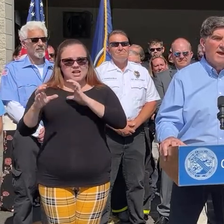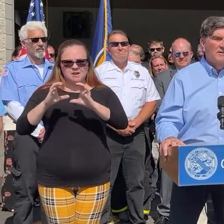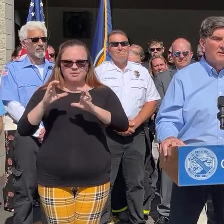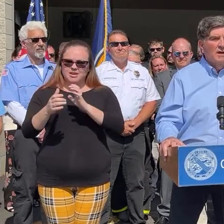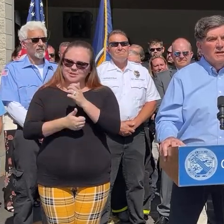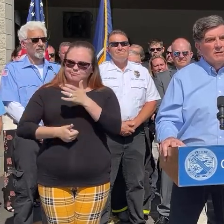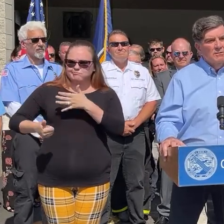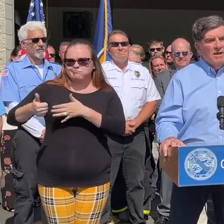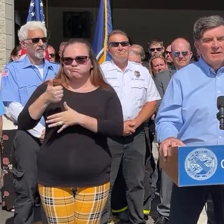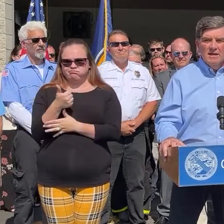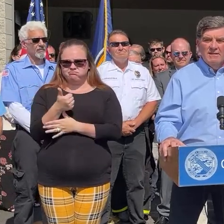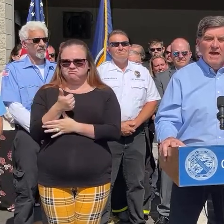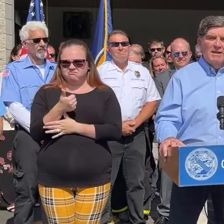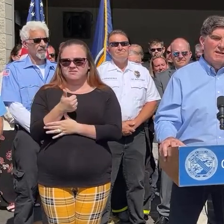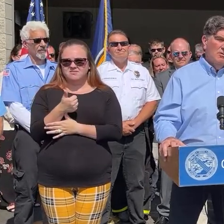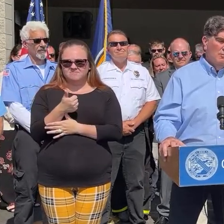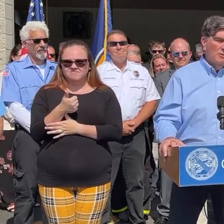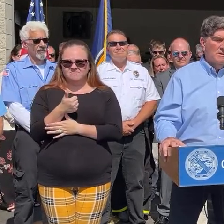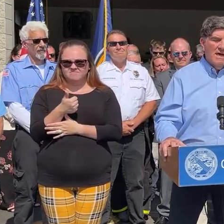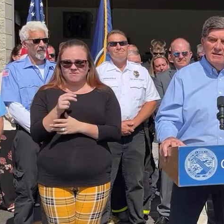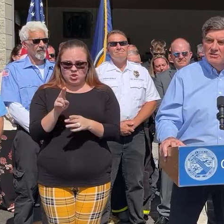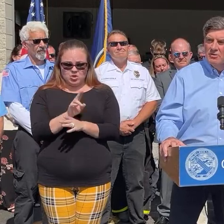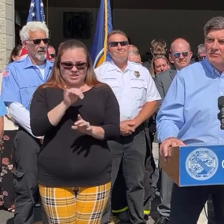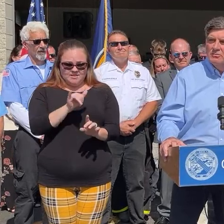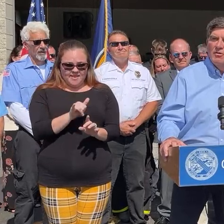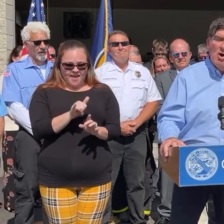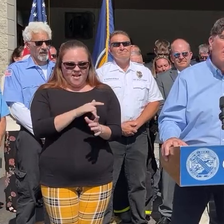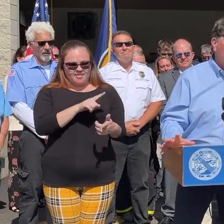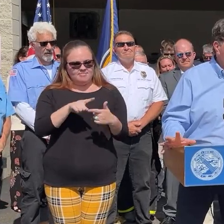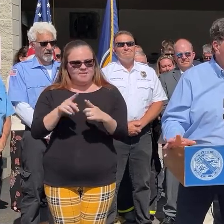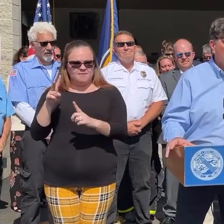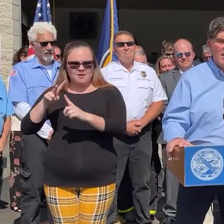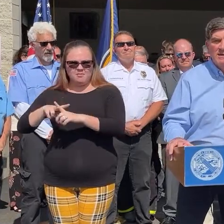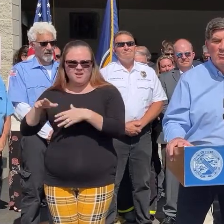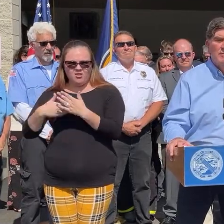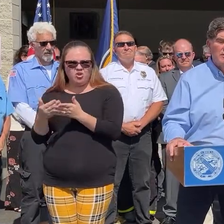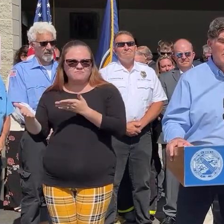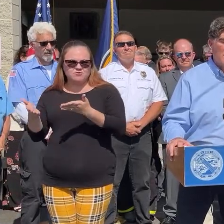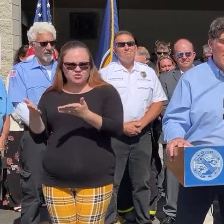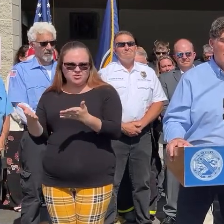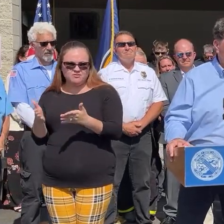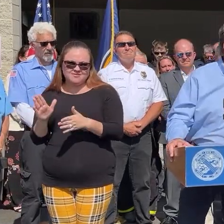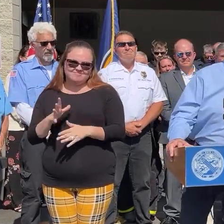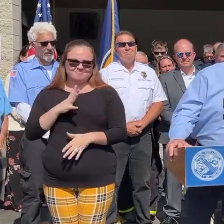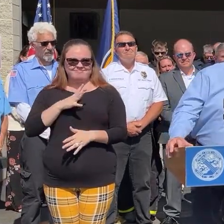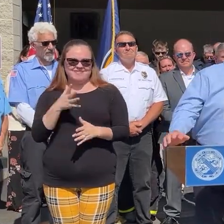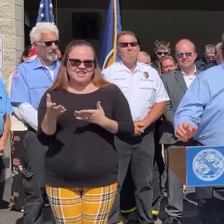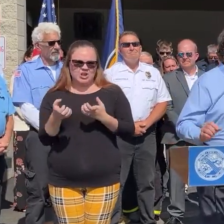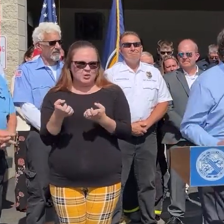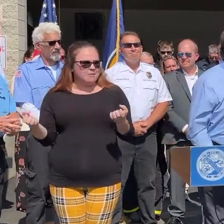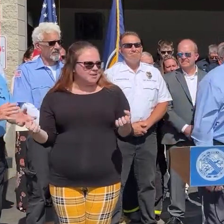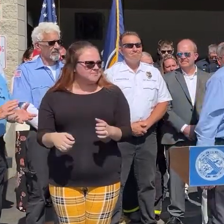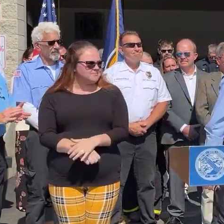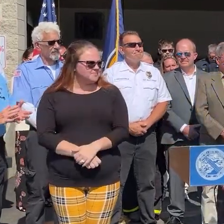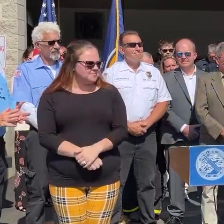one factor. You then take that and you put that into service with all of the new shiny equipment that you have.